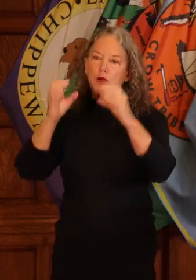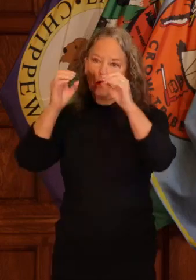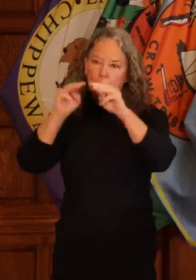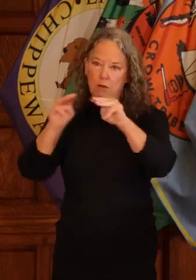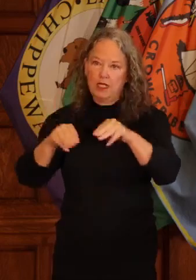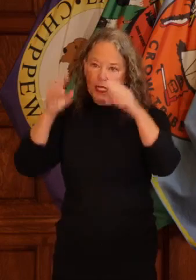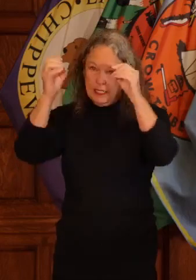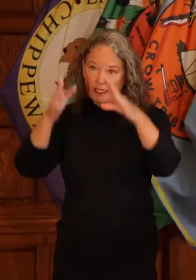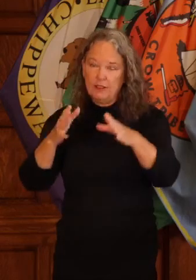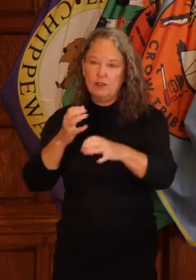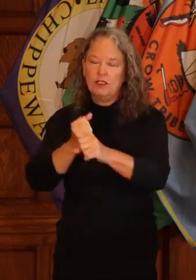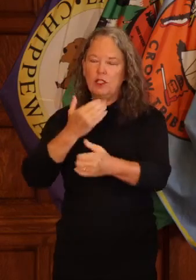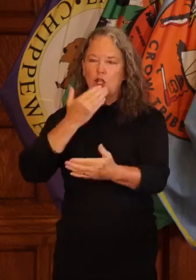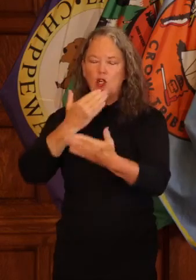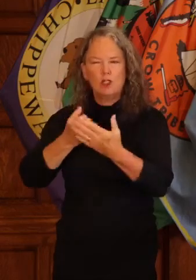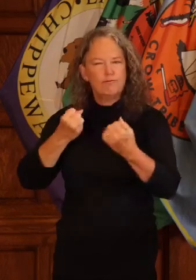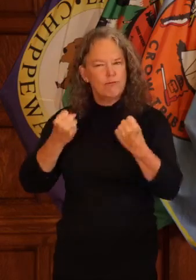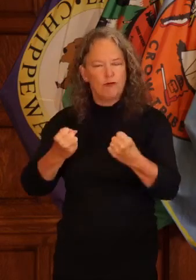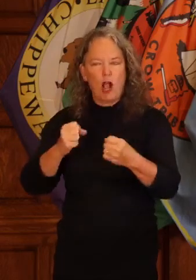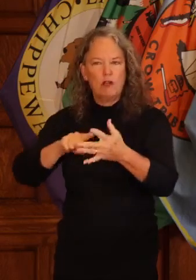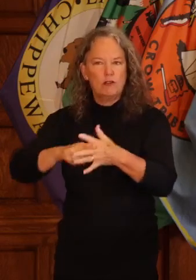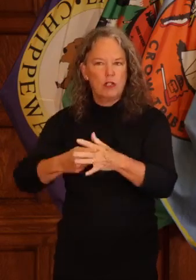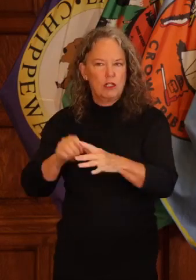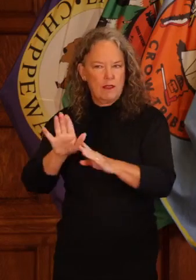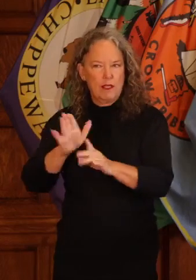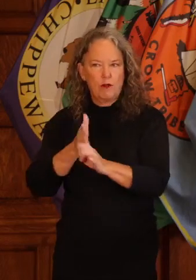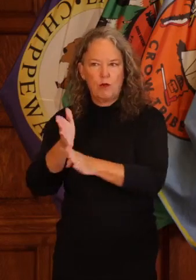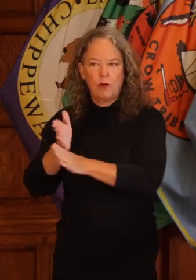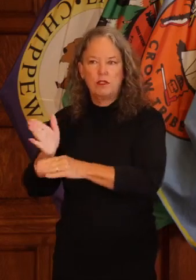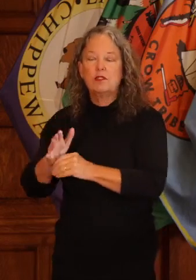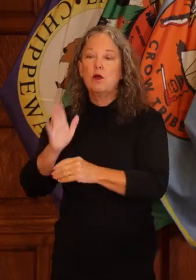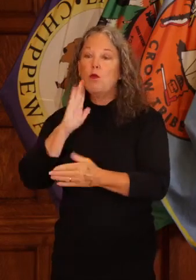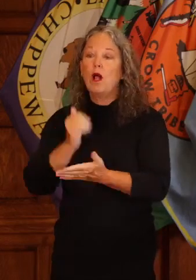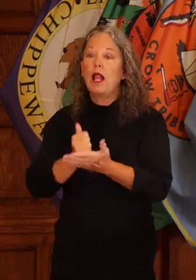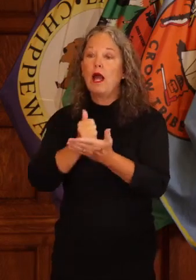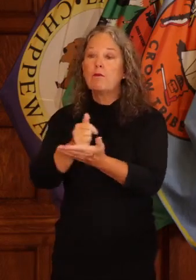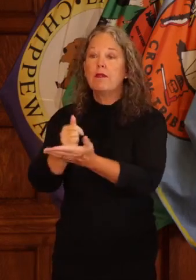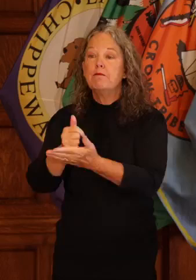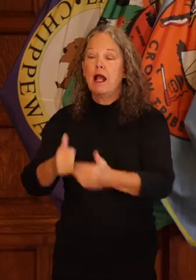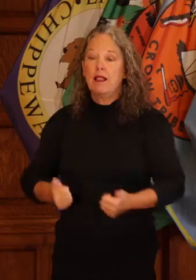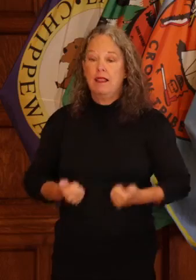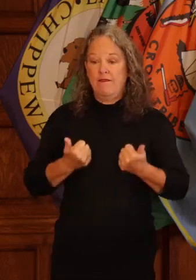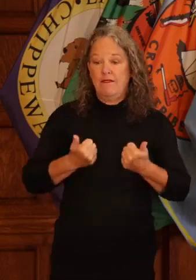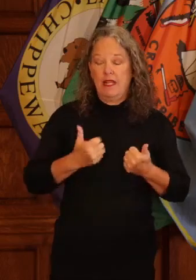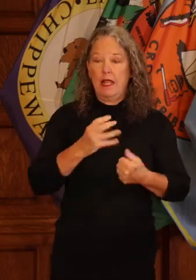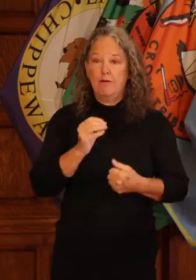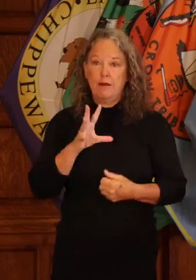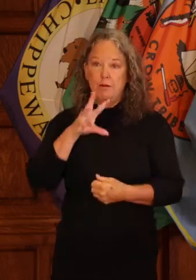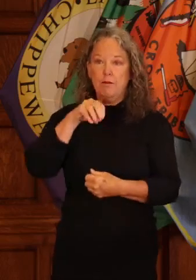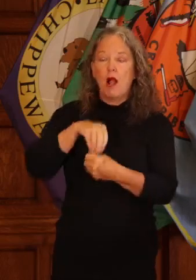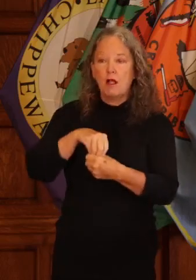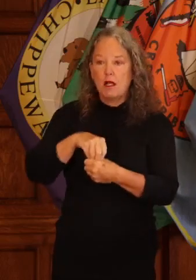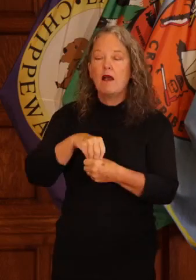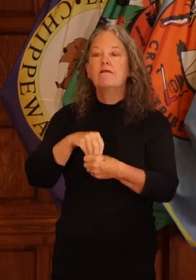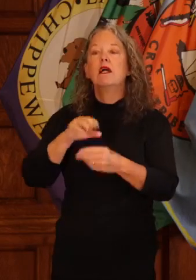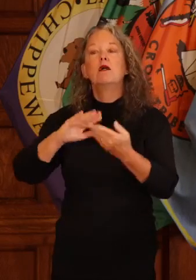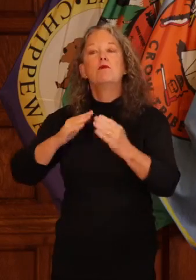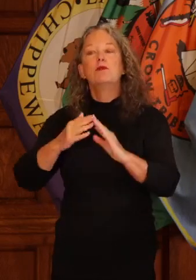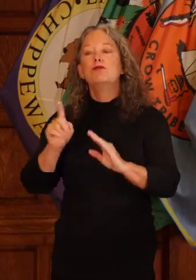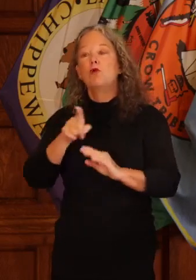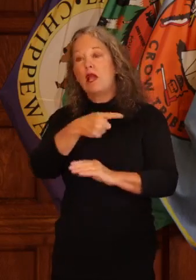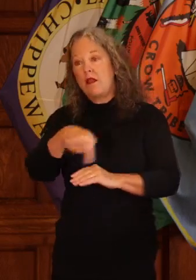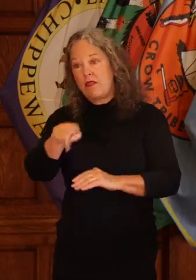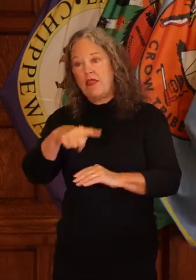strong start on their careers. And it will help them live in and be part of the communities where they teach